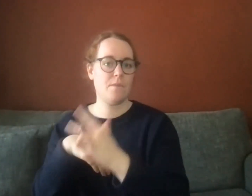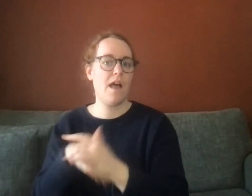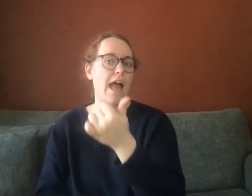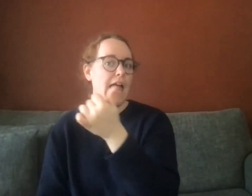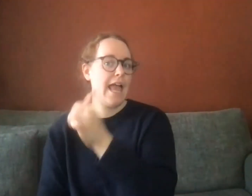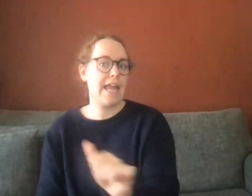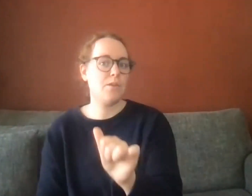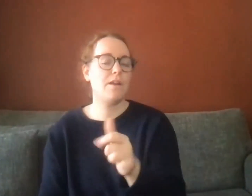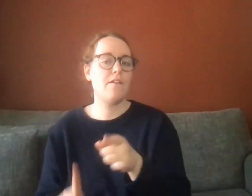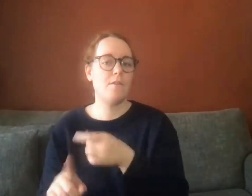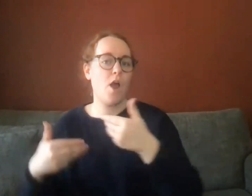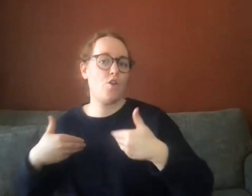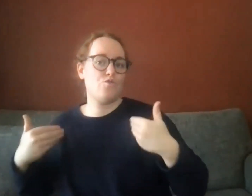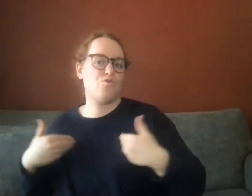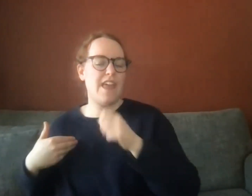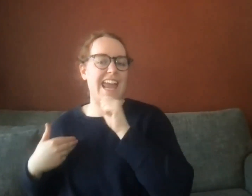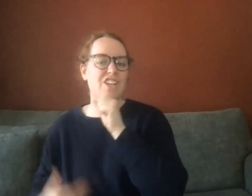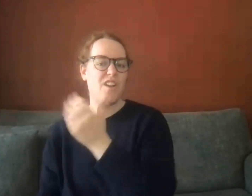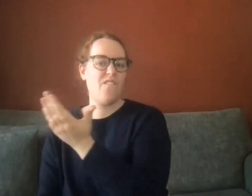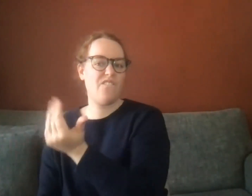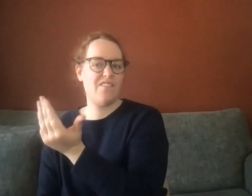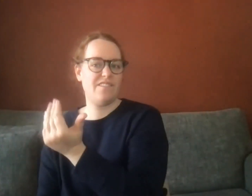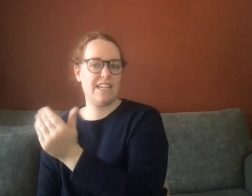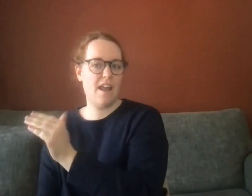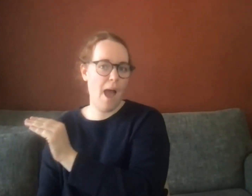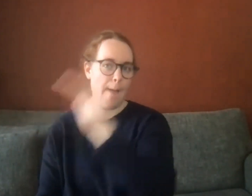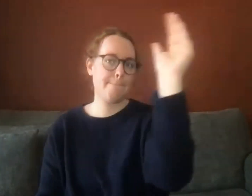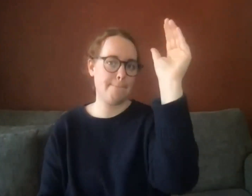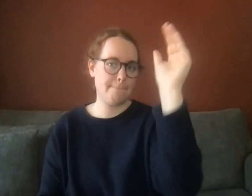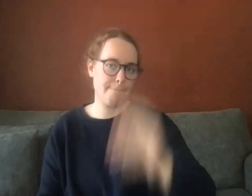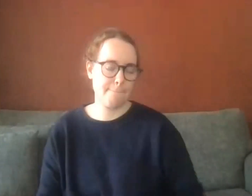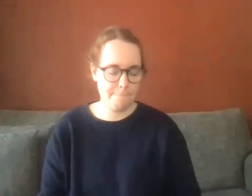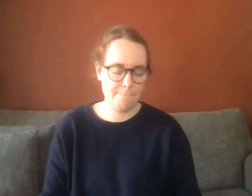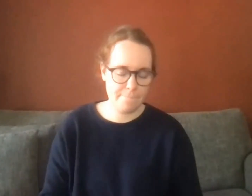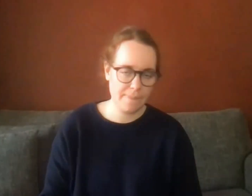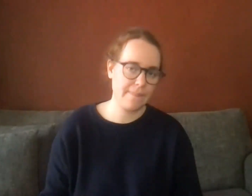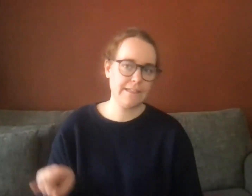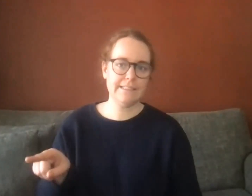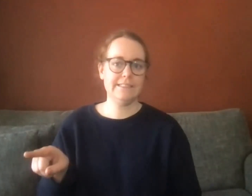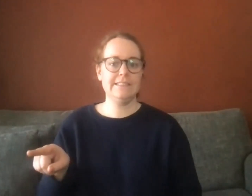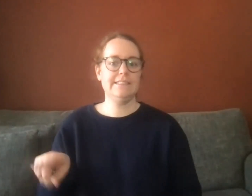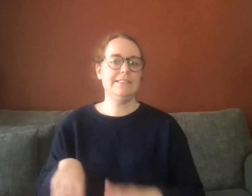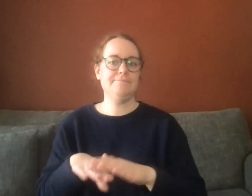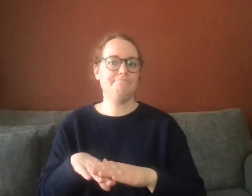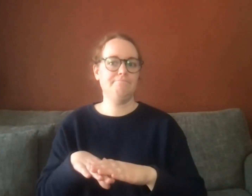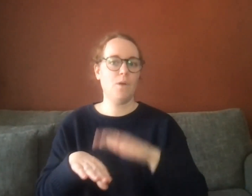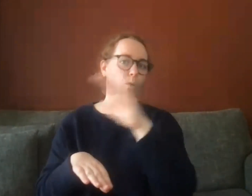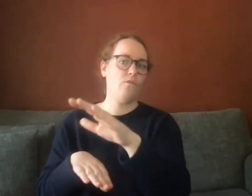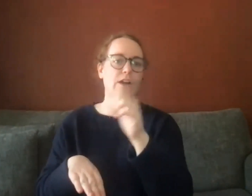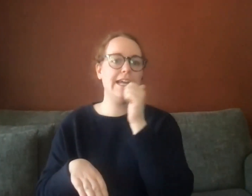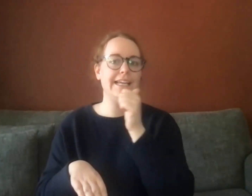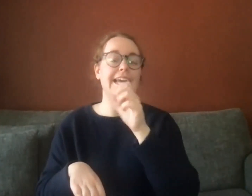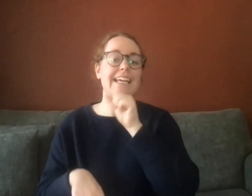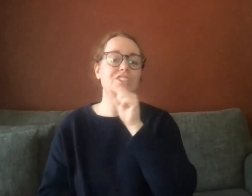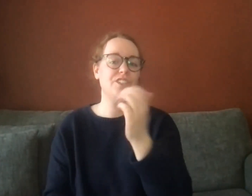starting from youth age 15 and up. So anyone over the 15 and